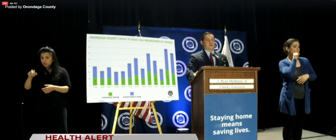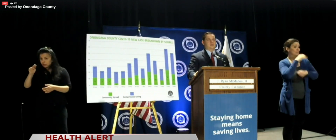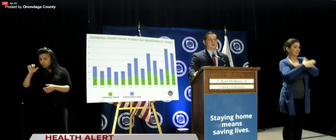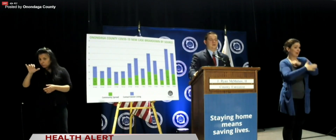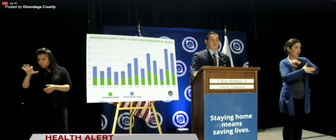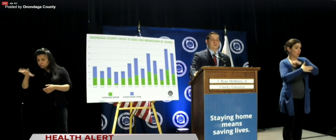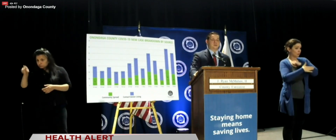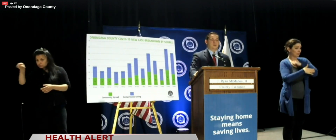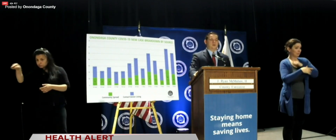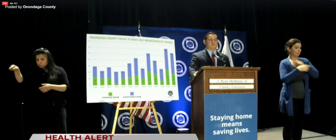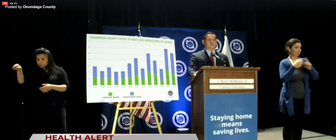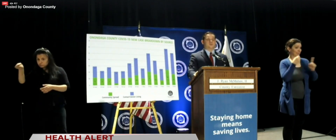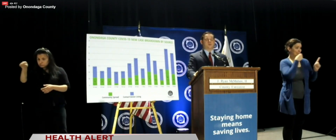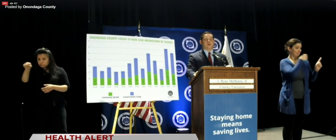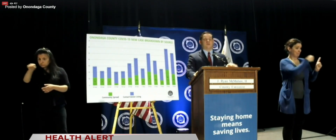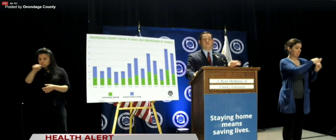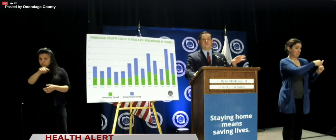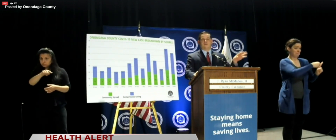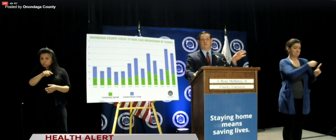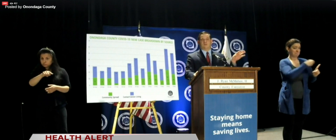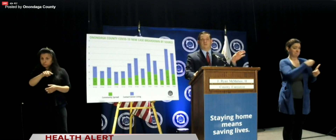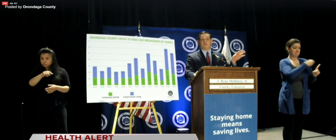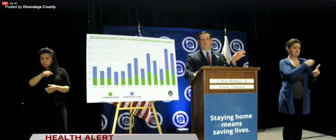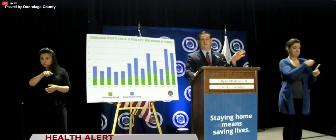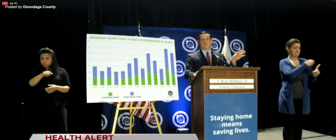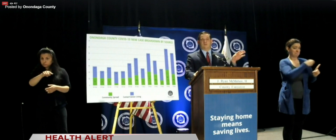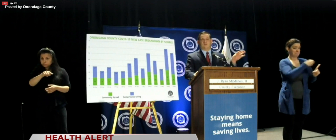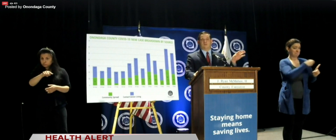and nursing homes spread really quick in those